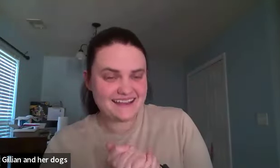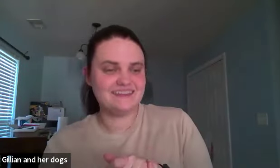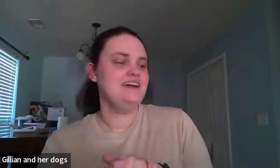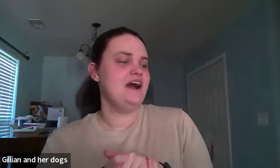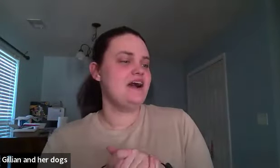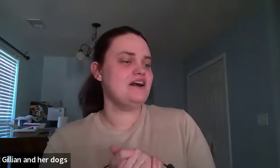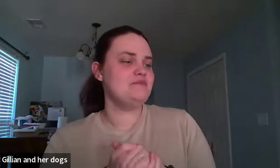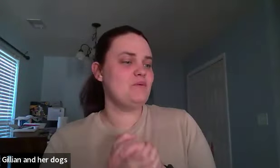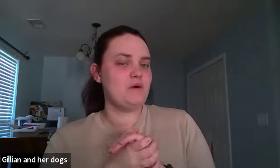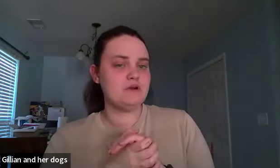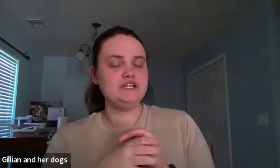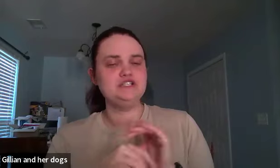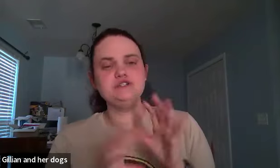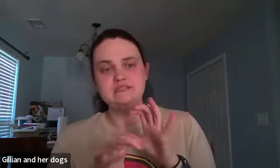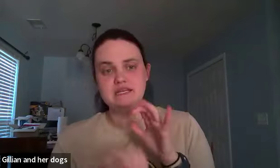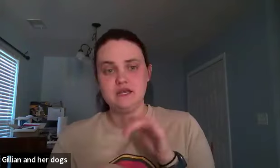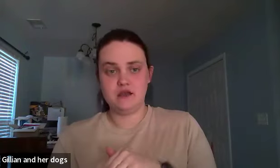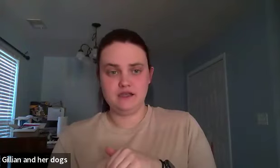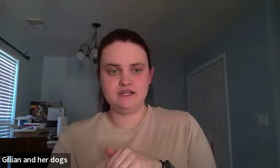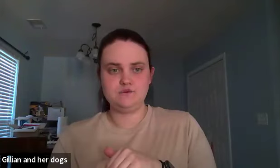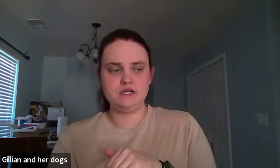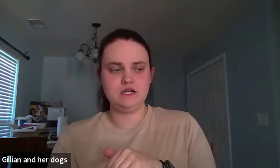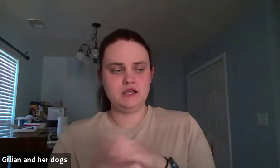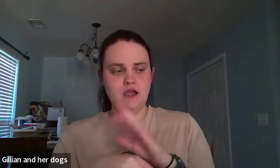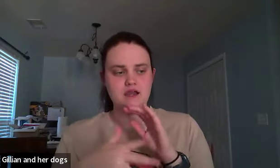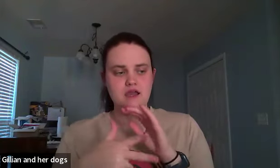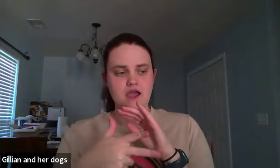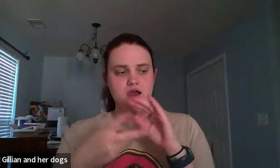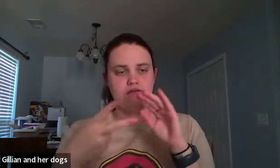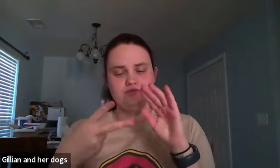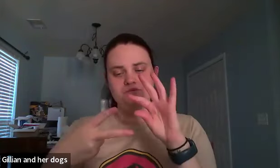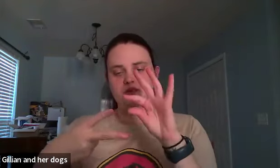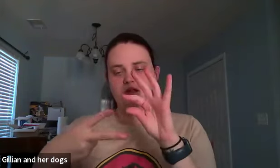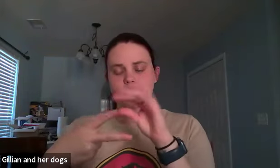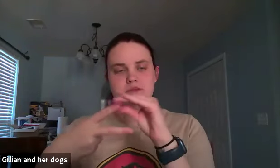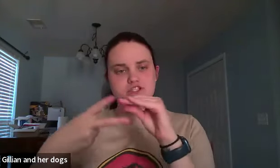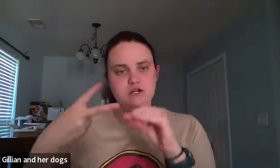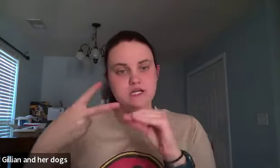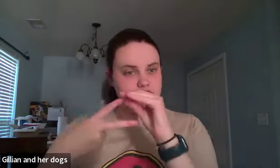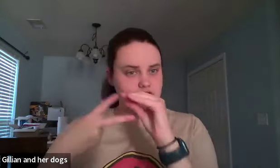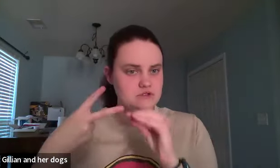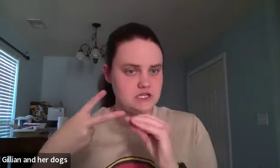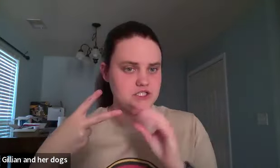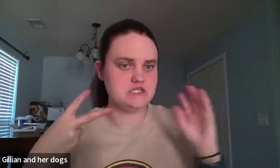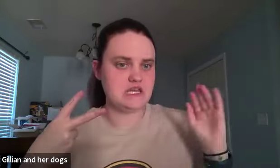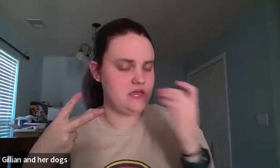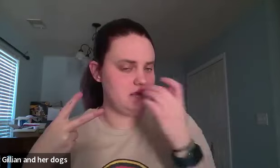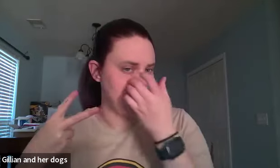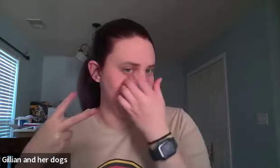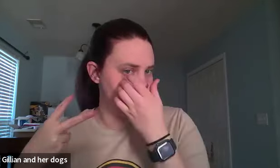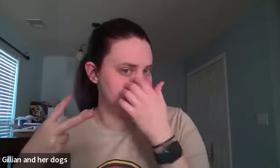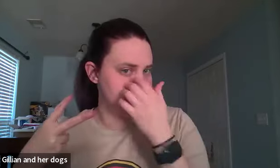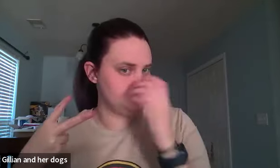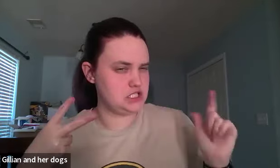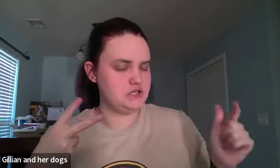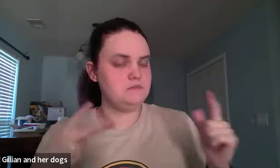back. What we're gonna do tonight is we're gonna kind of have I'm going to start it with two sections and then they kind of can change